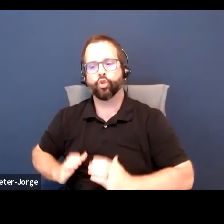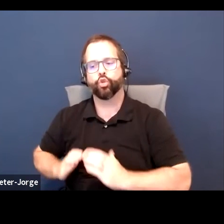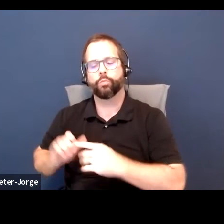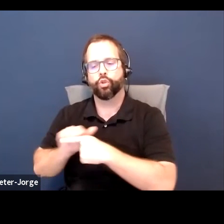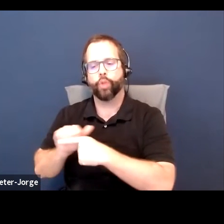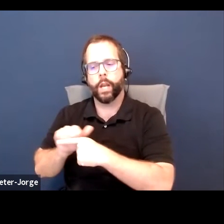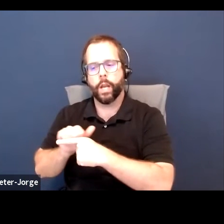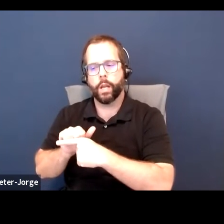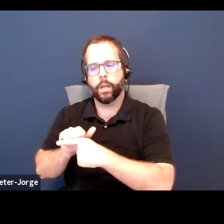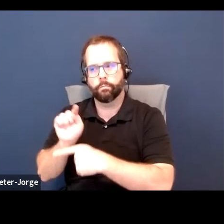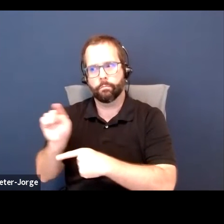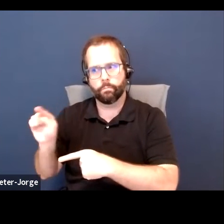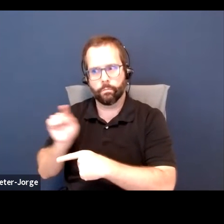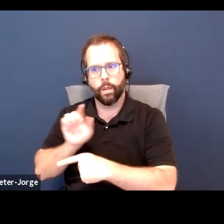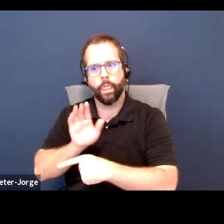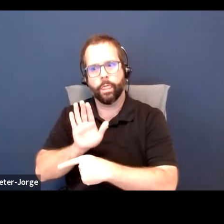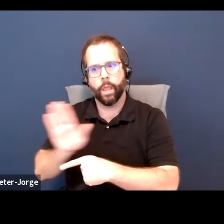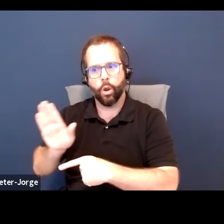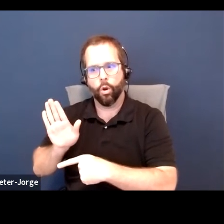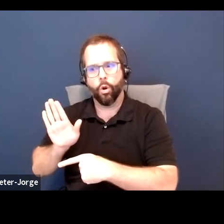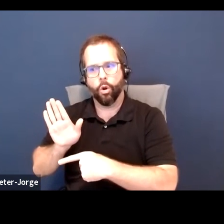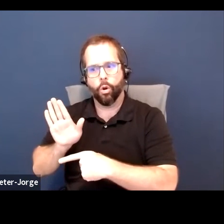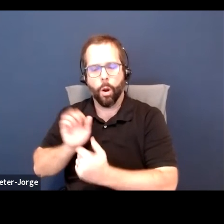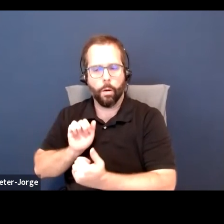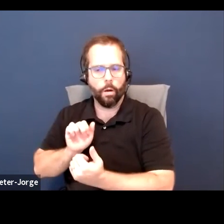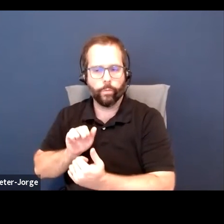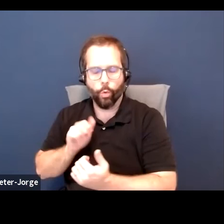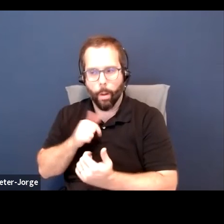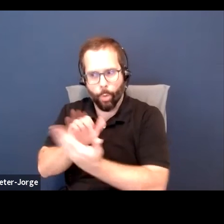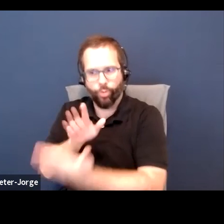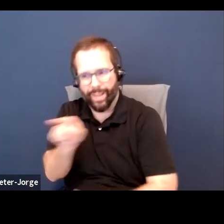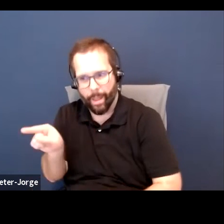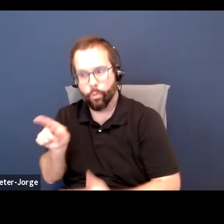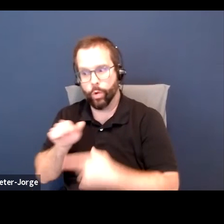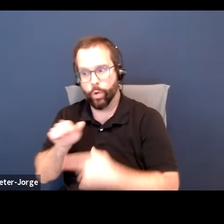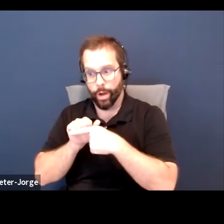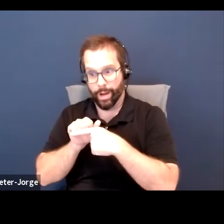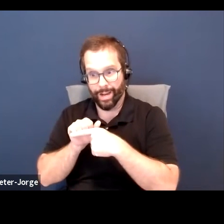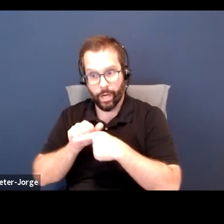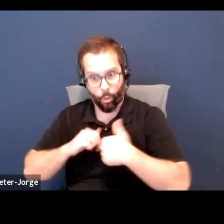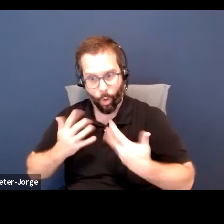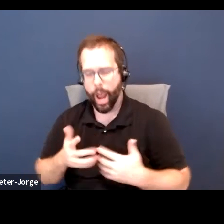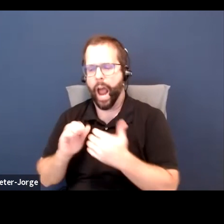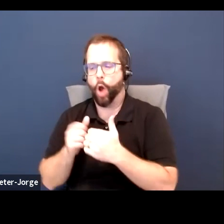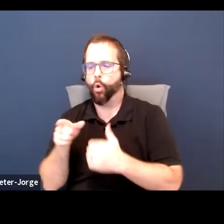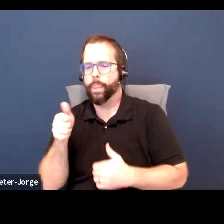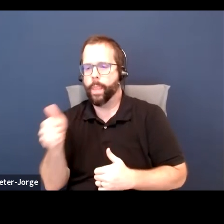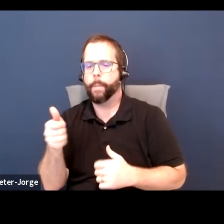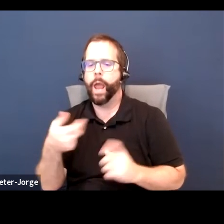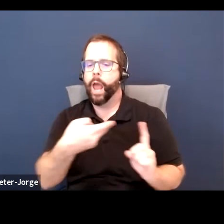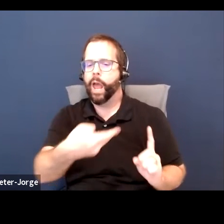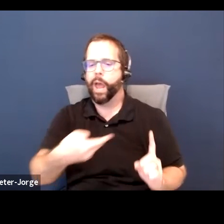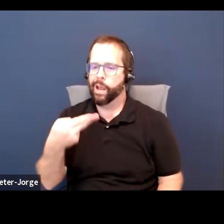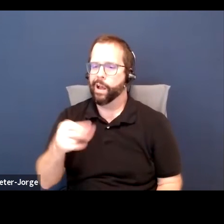we cover everything within that training, from how to hire, how to advertise, how